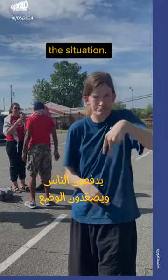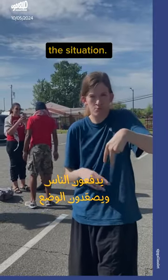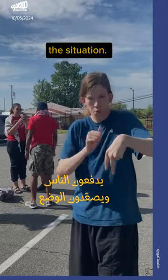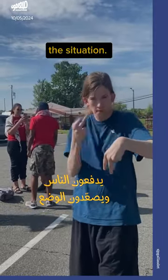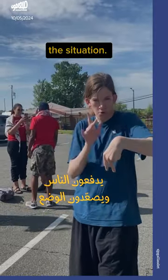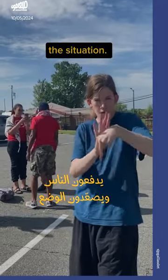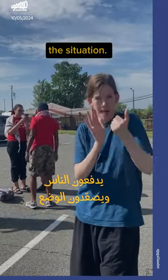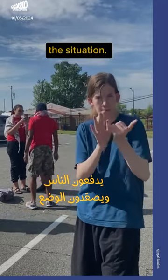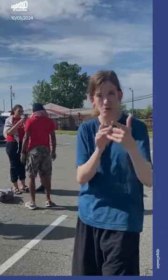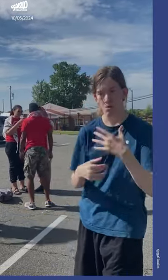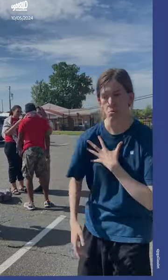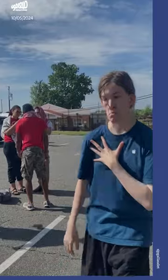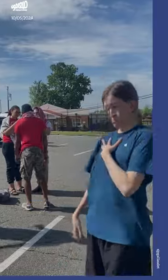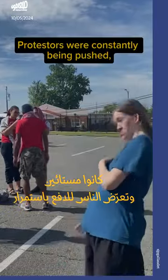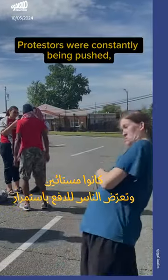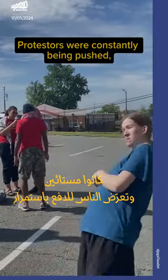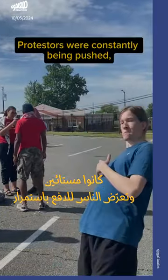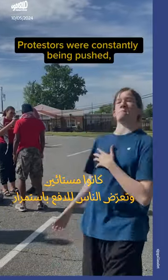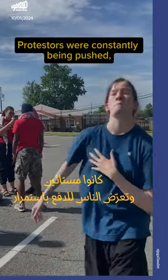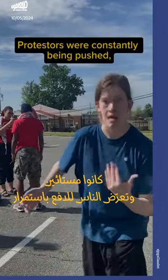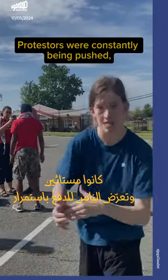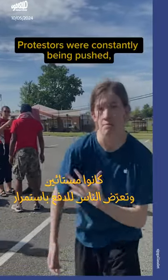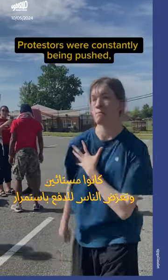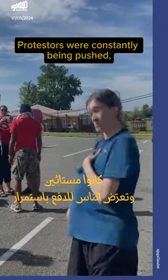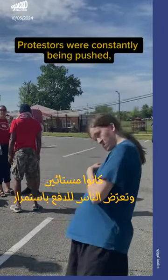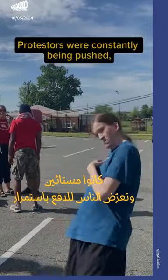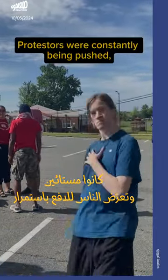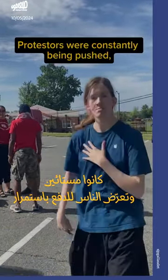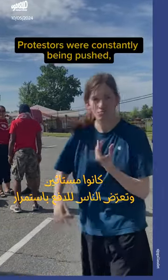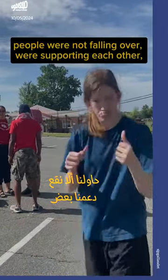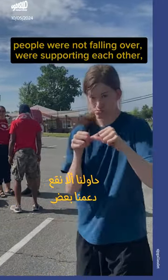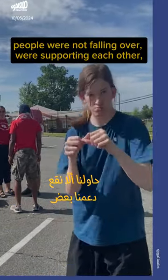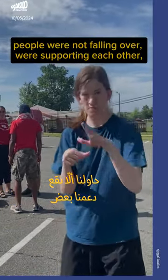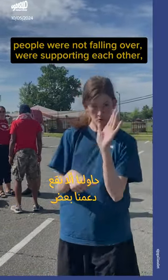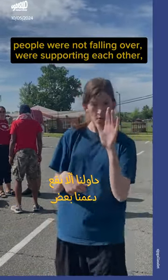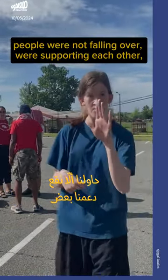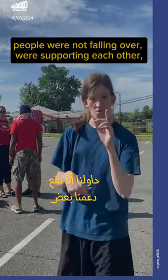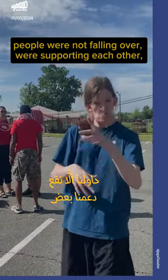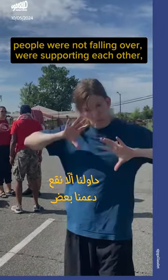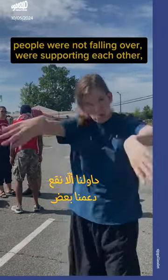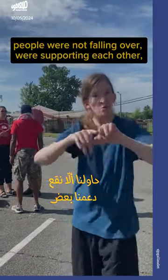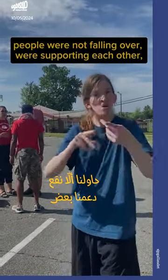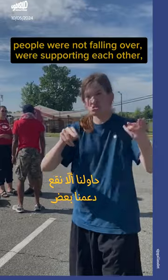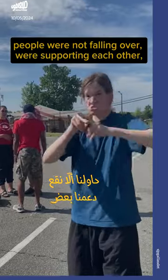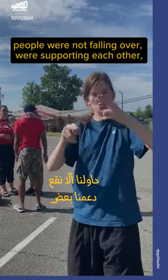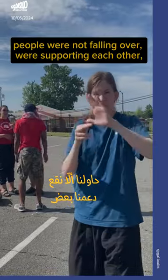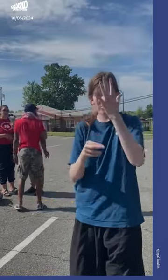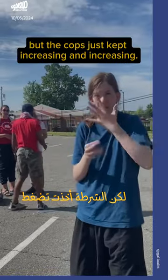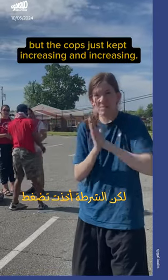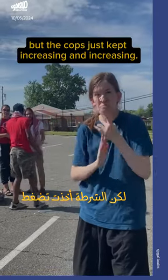upset. But people were constantly being pushed. People were not falling over. We were supporting each other. But the cops